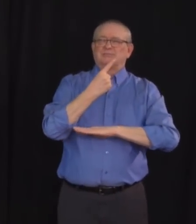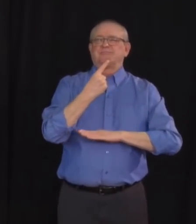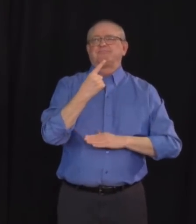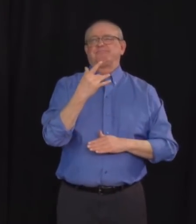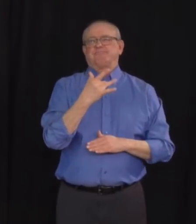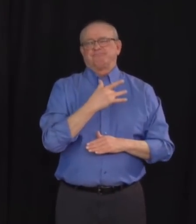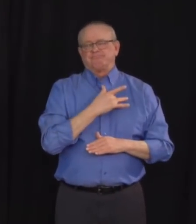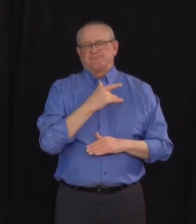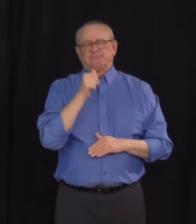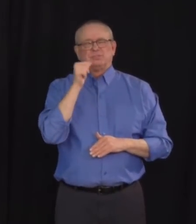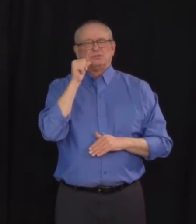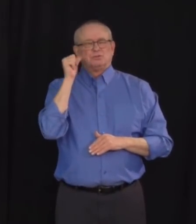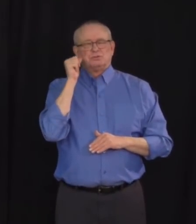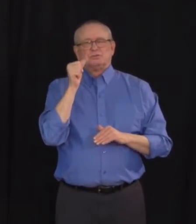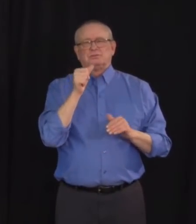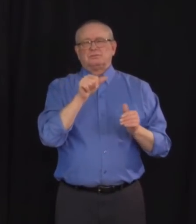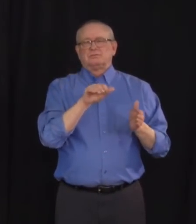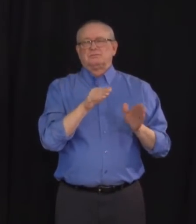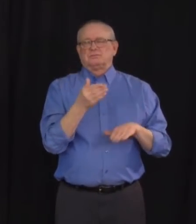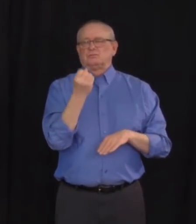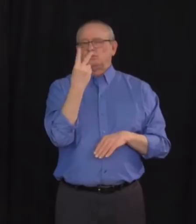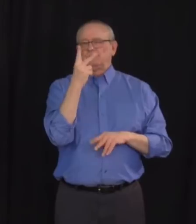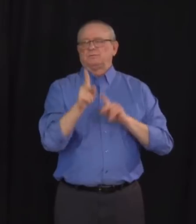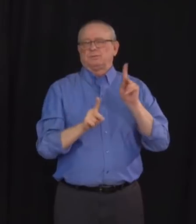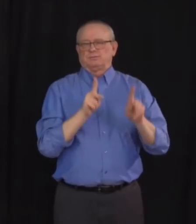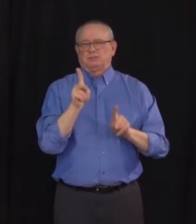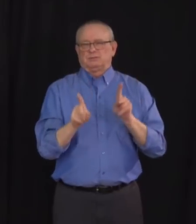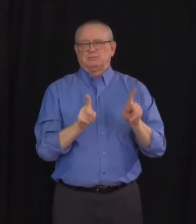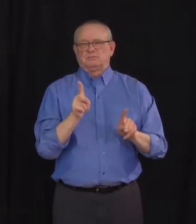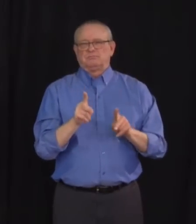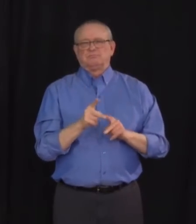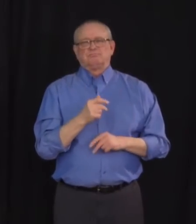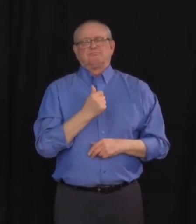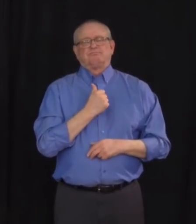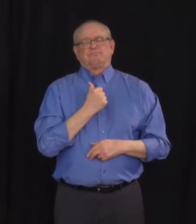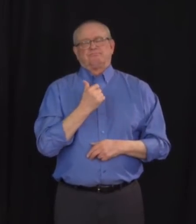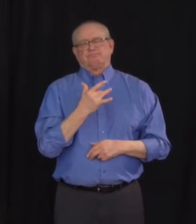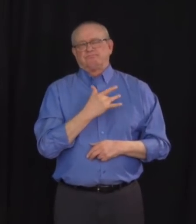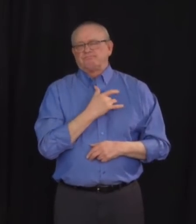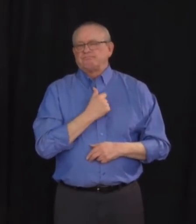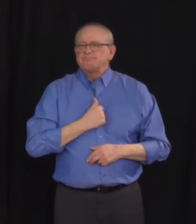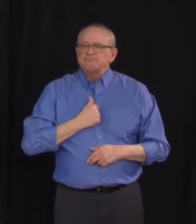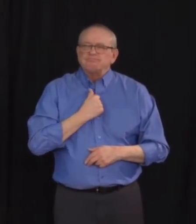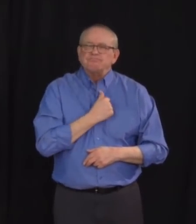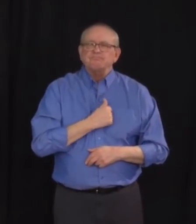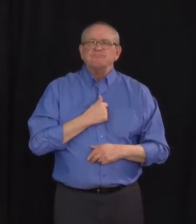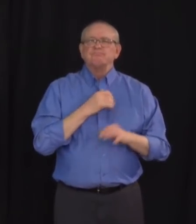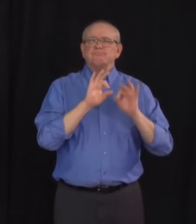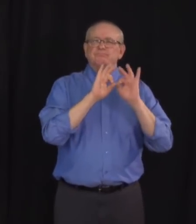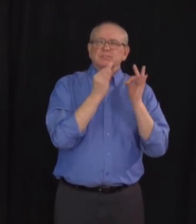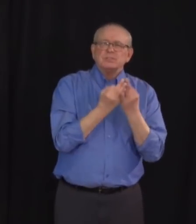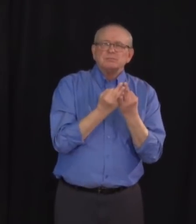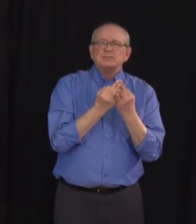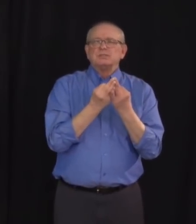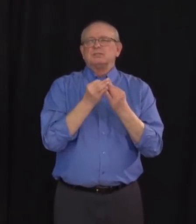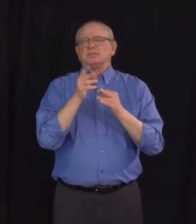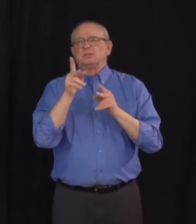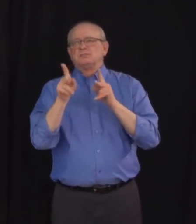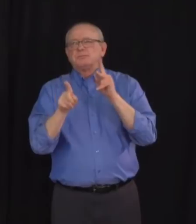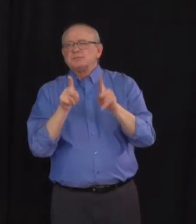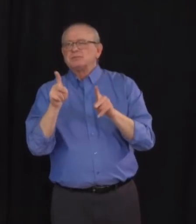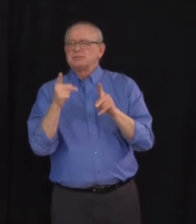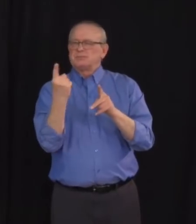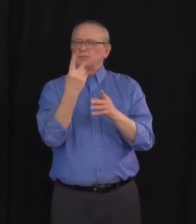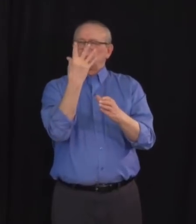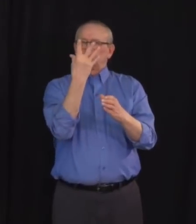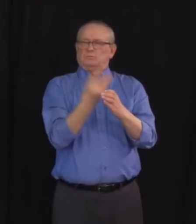Health. My sympathies go to those grieving the loss of these individuals and to anyone who has lost someone they love, no matter